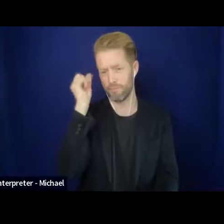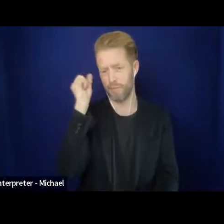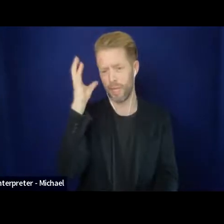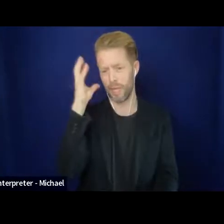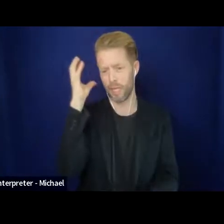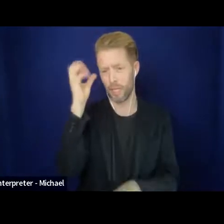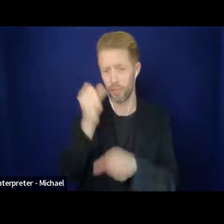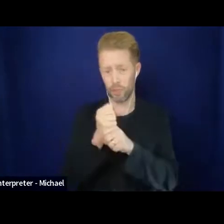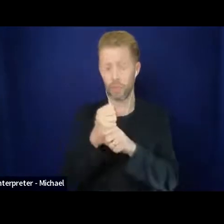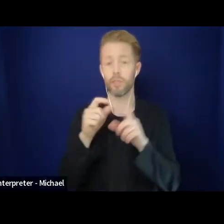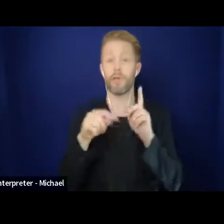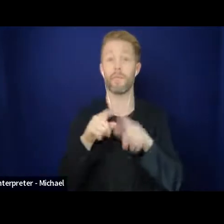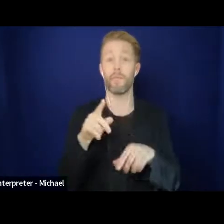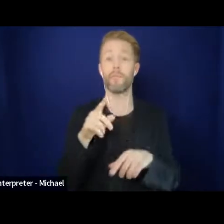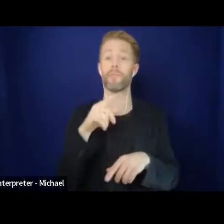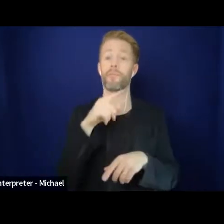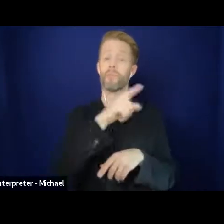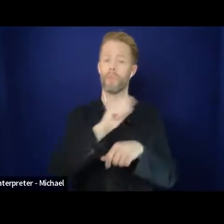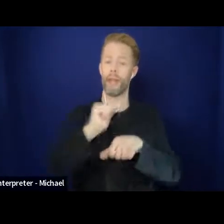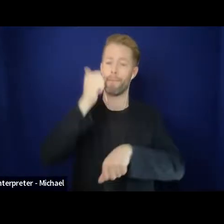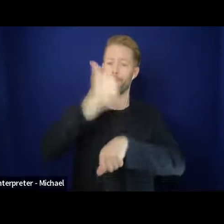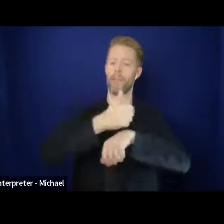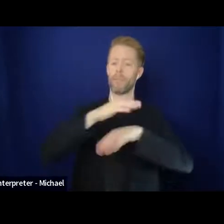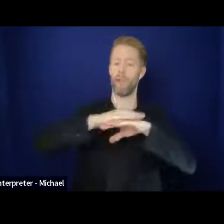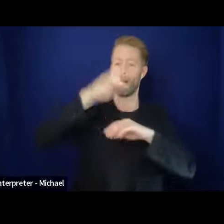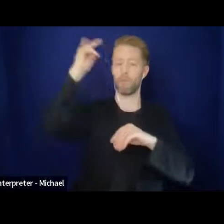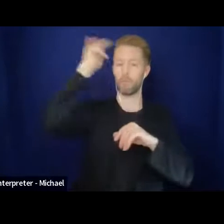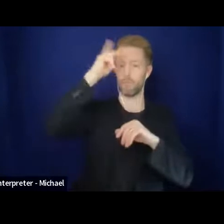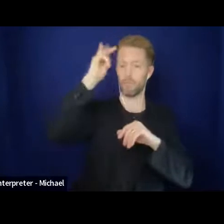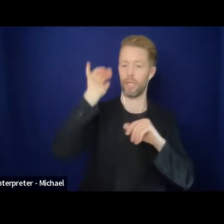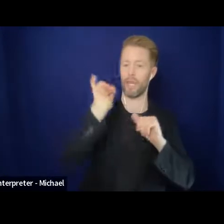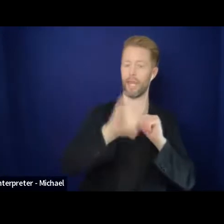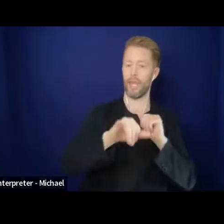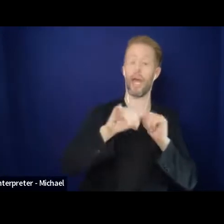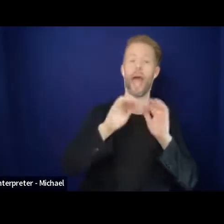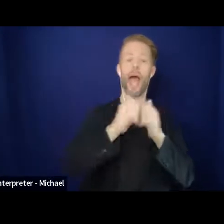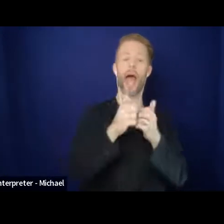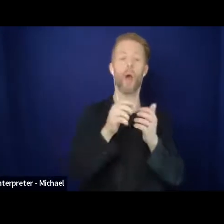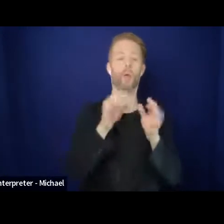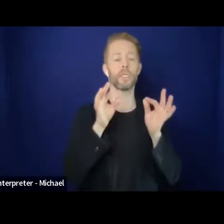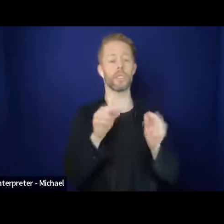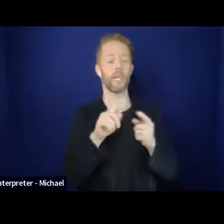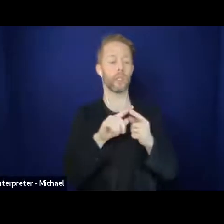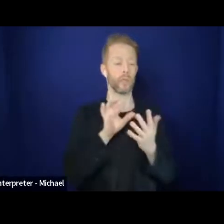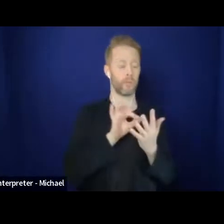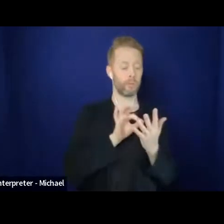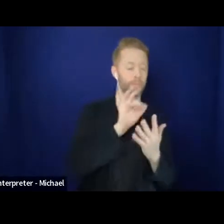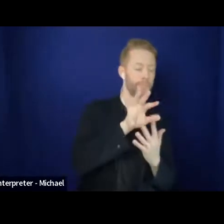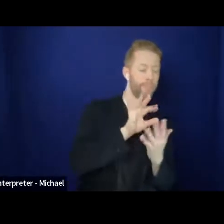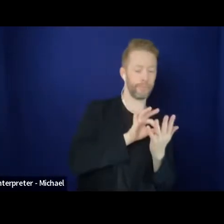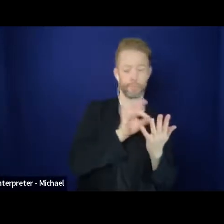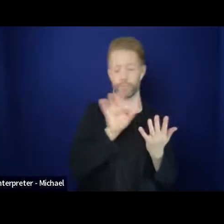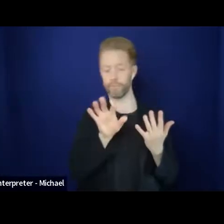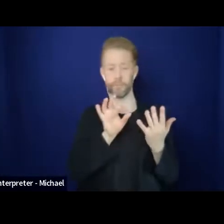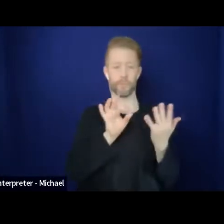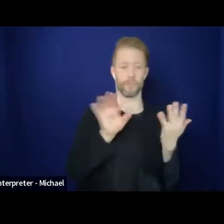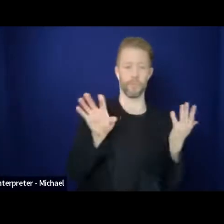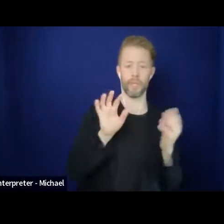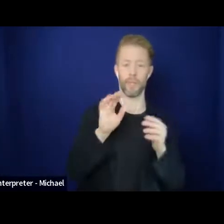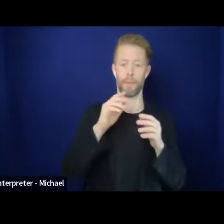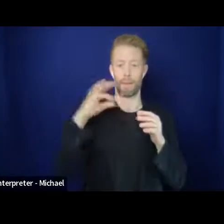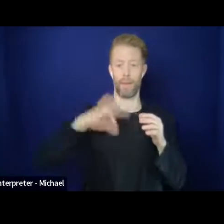But the standards that are used and the systems that are used to mete out benefits, to dispense benefits,